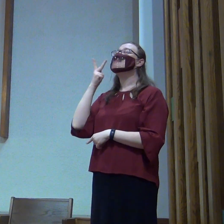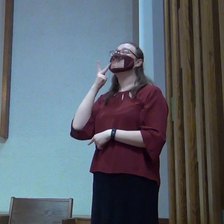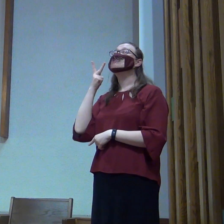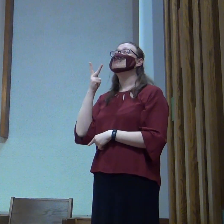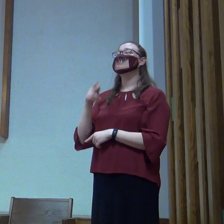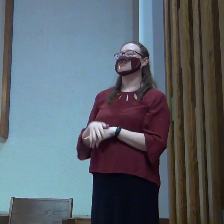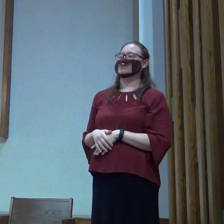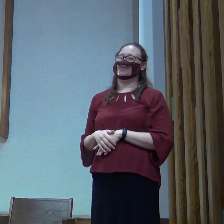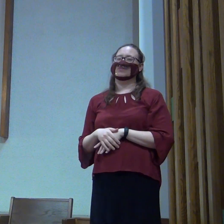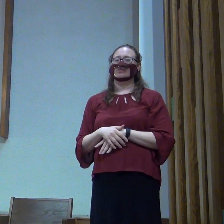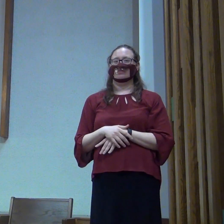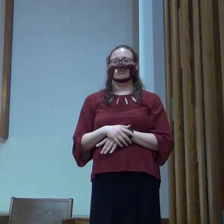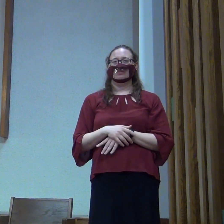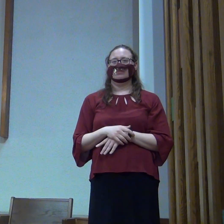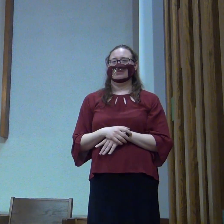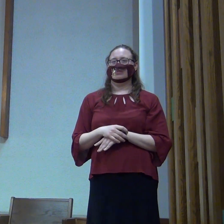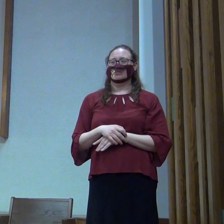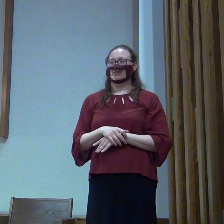him.